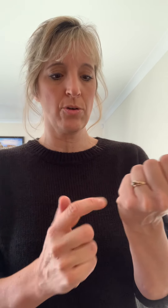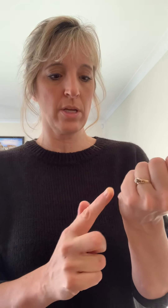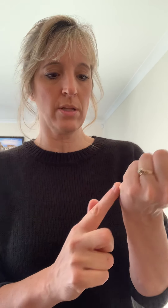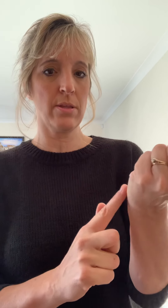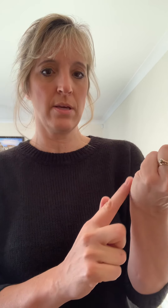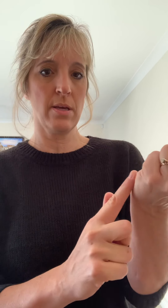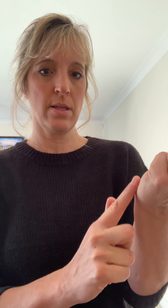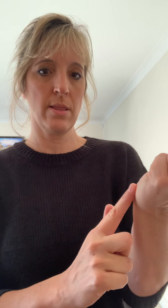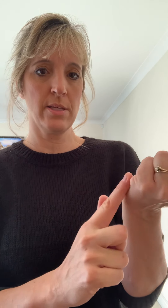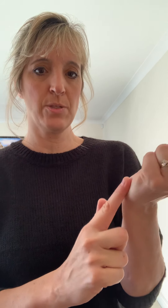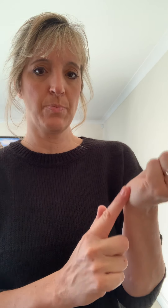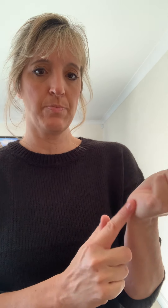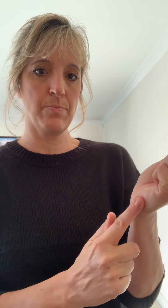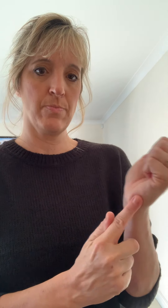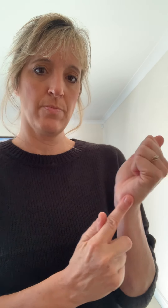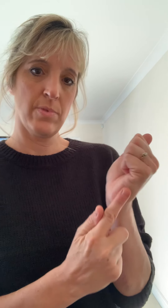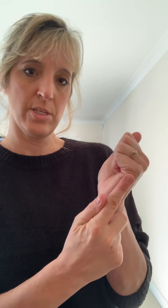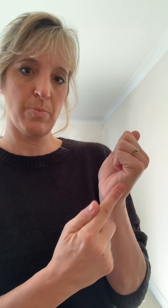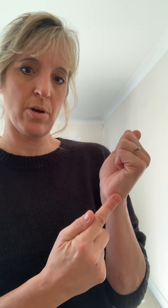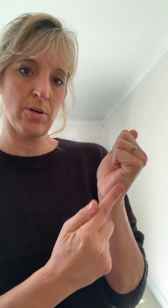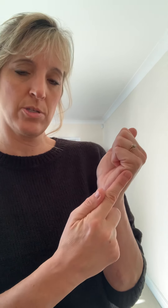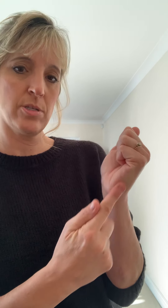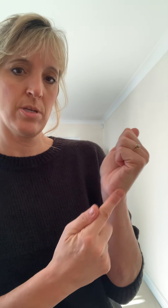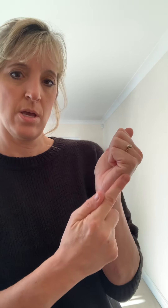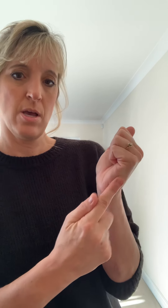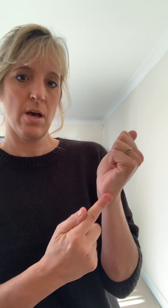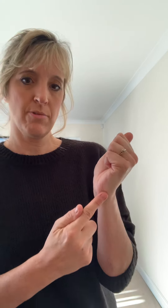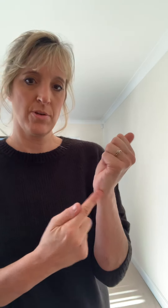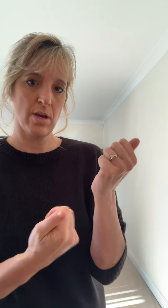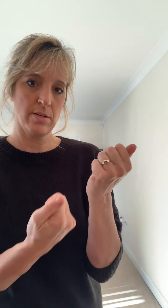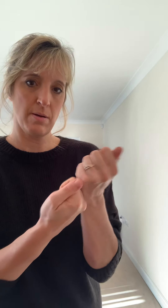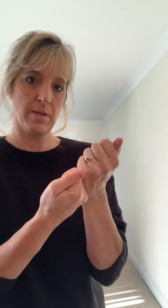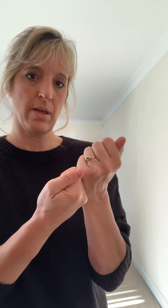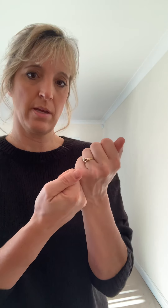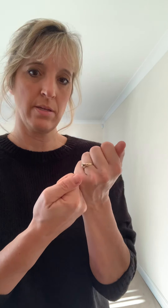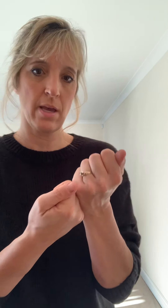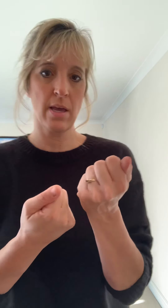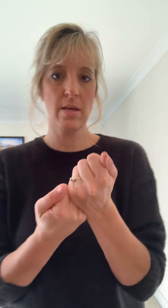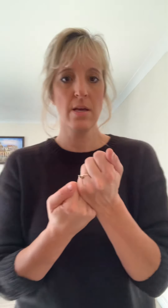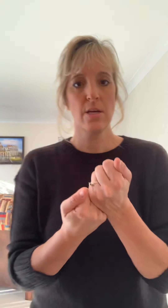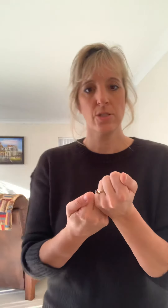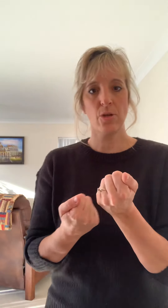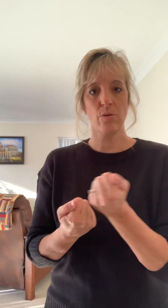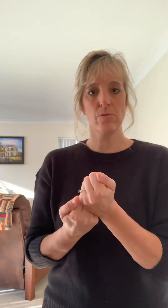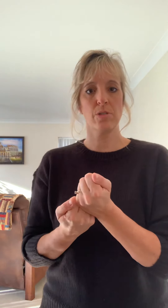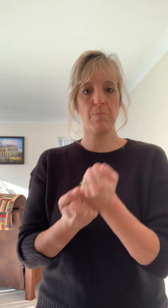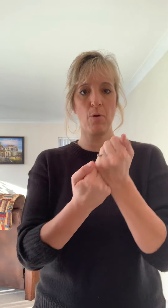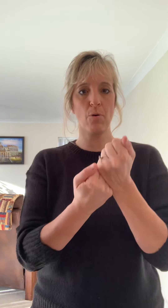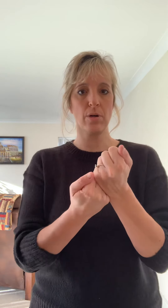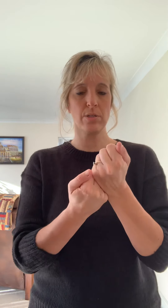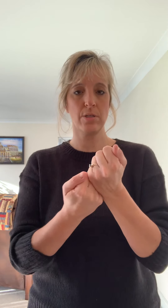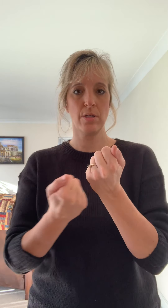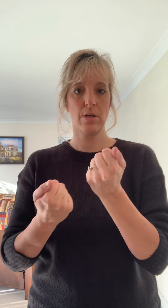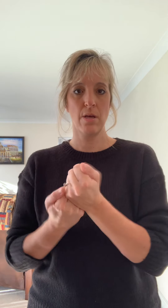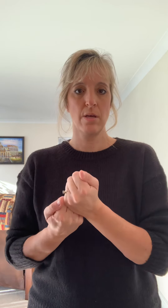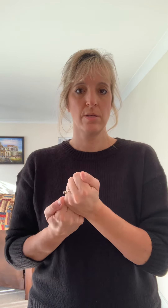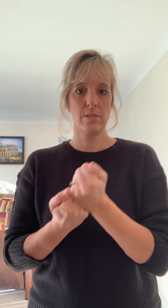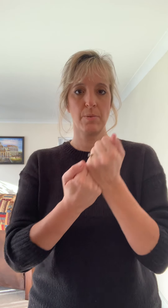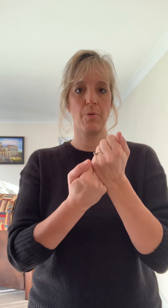underneath this part of your non-dominant hand, okay? So support,